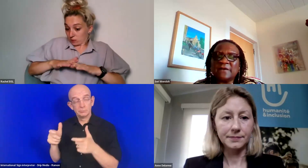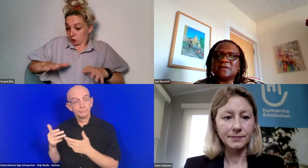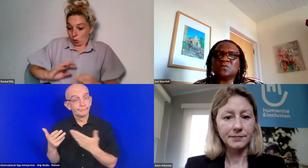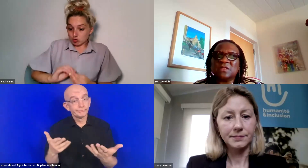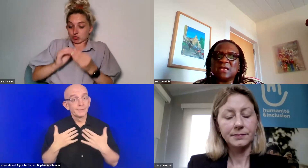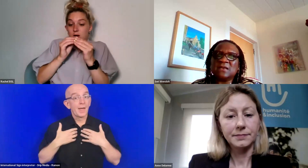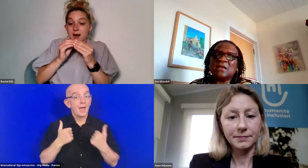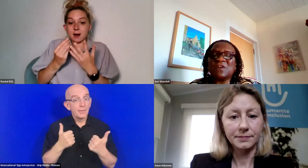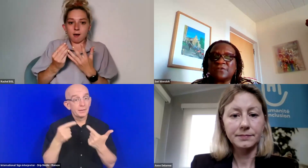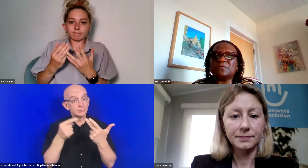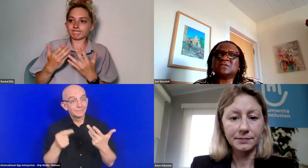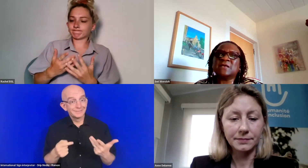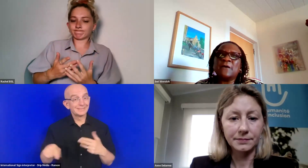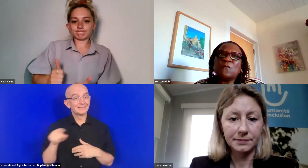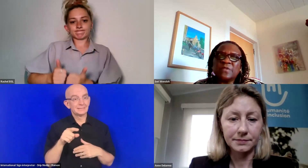enabling environment